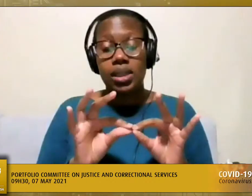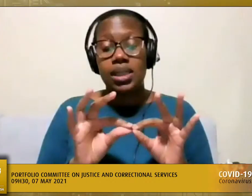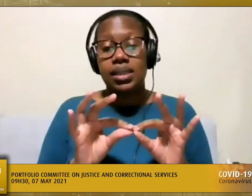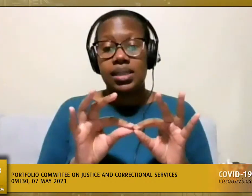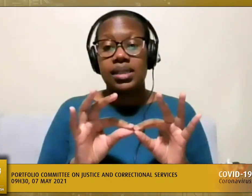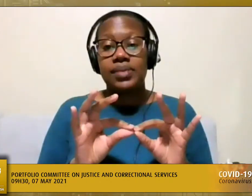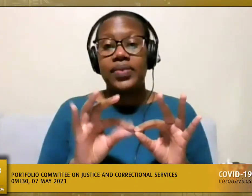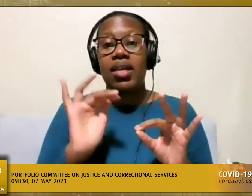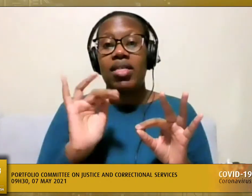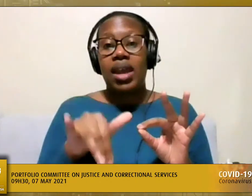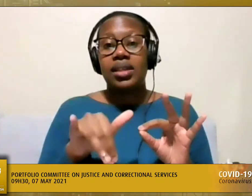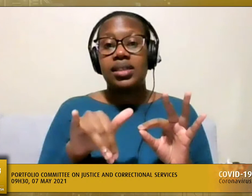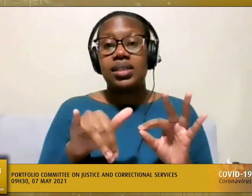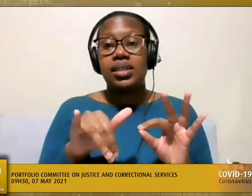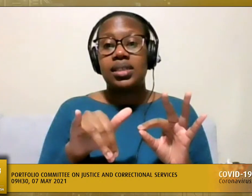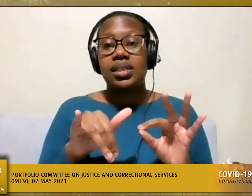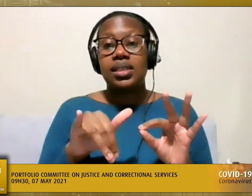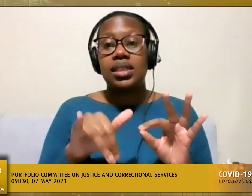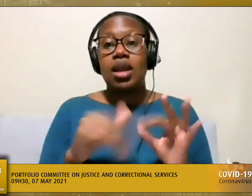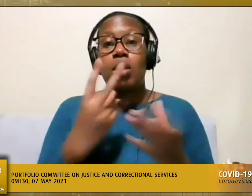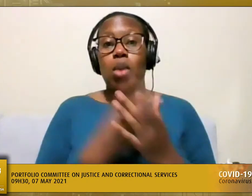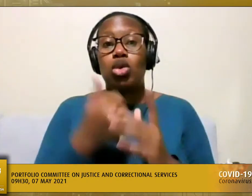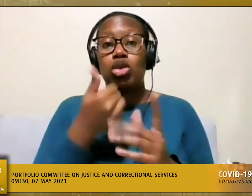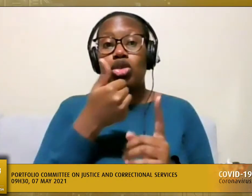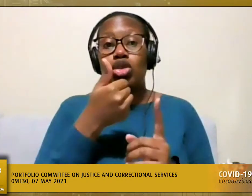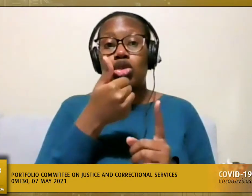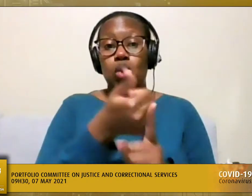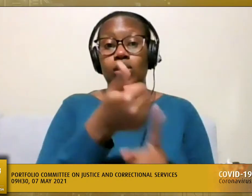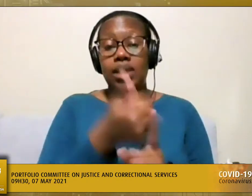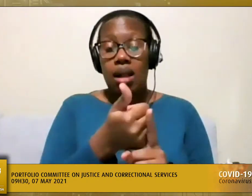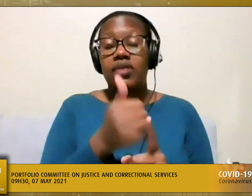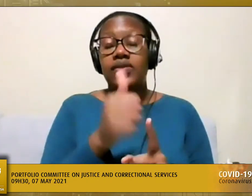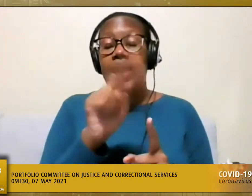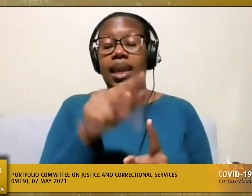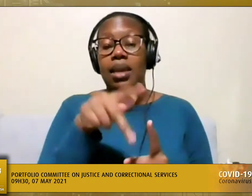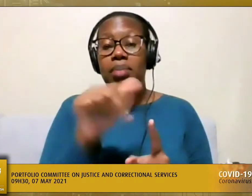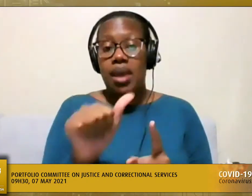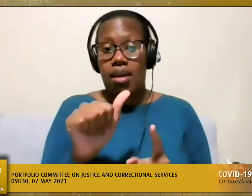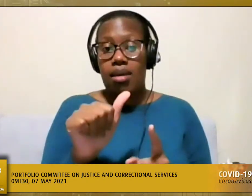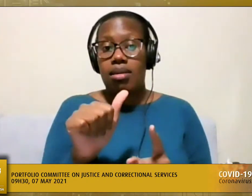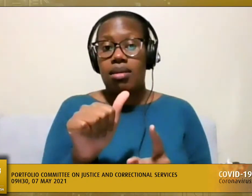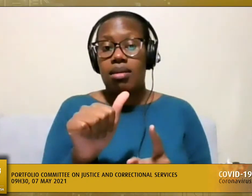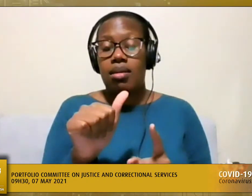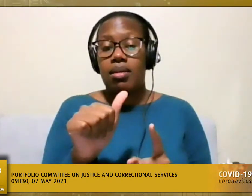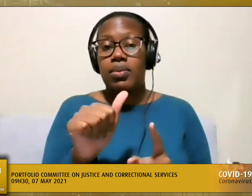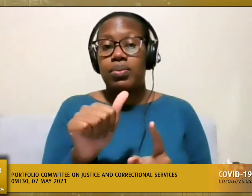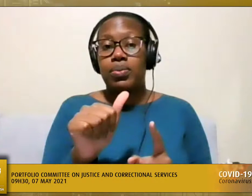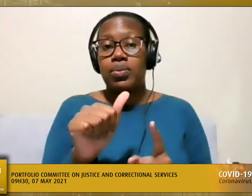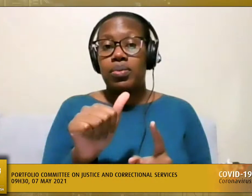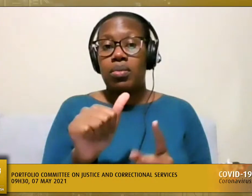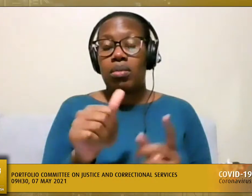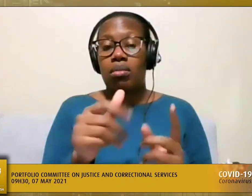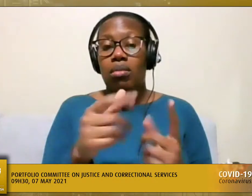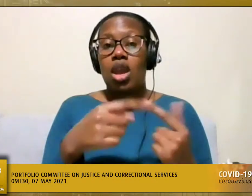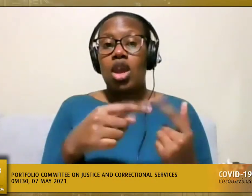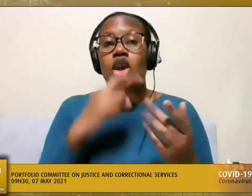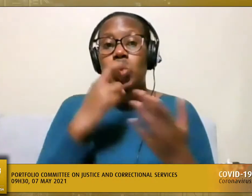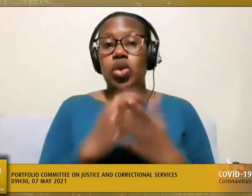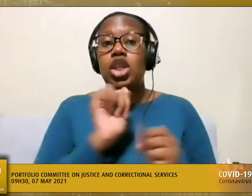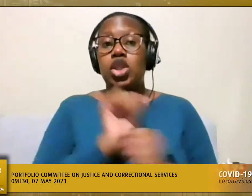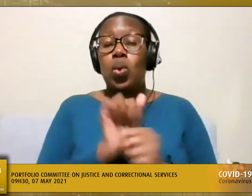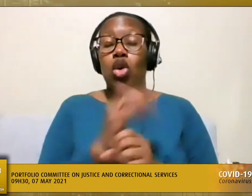that with yourselves and the NPA you need to work very